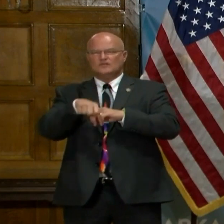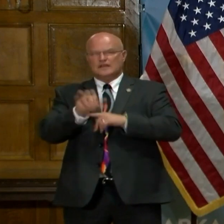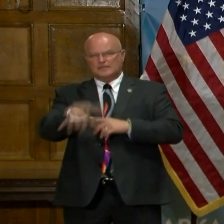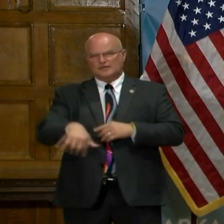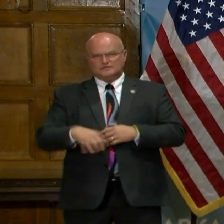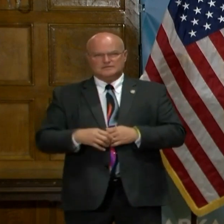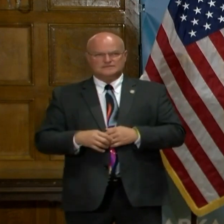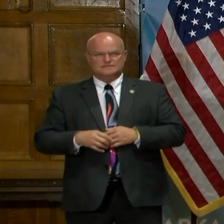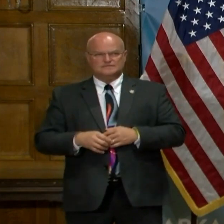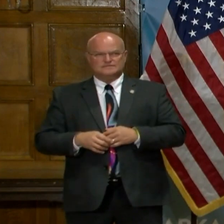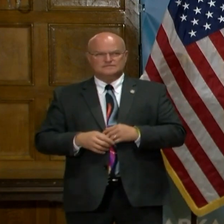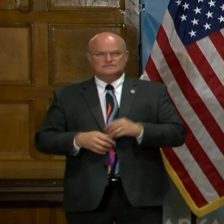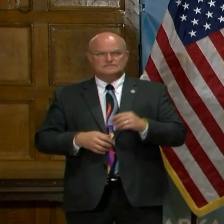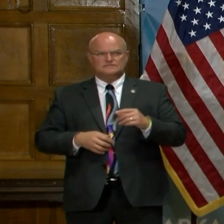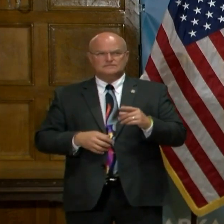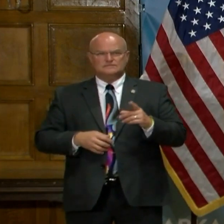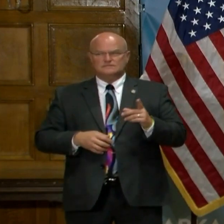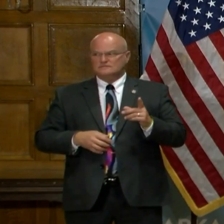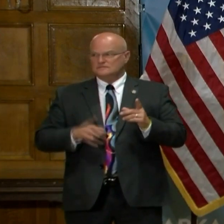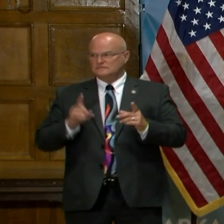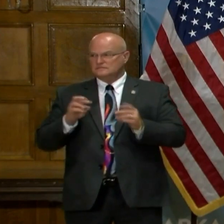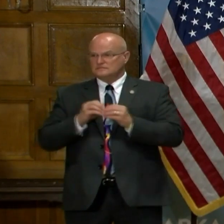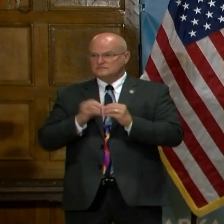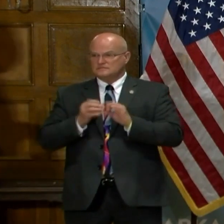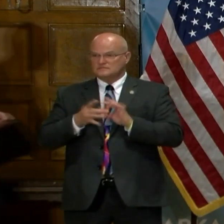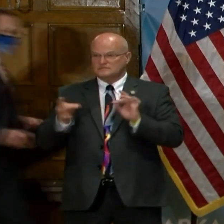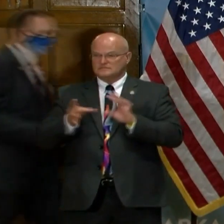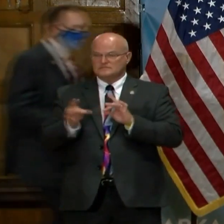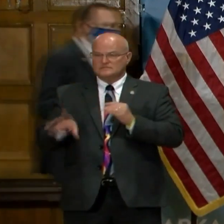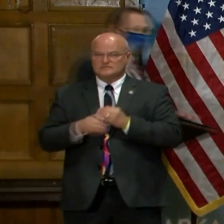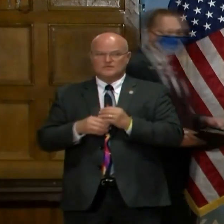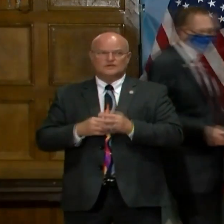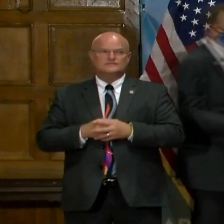them. Dr. Smith, did you want to?